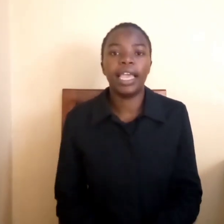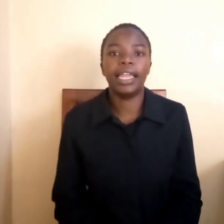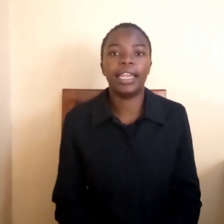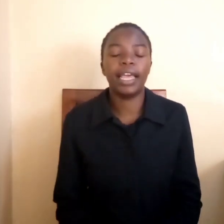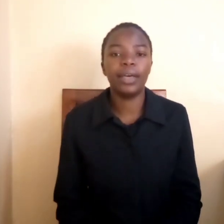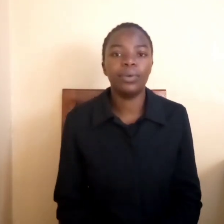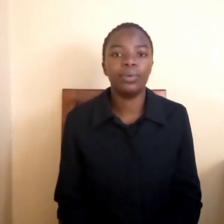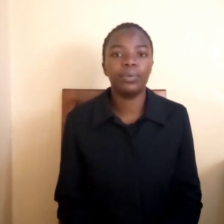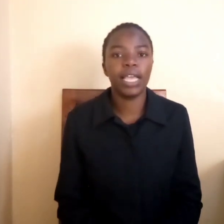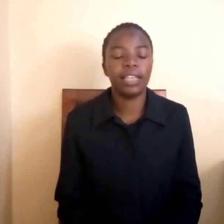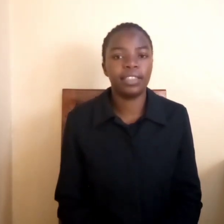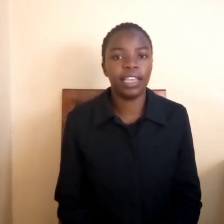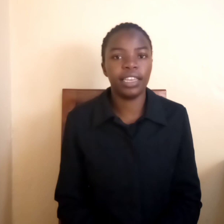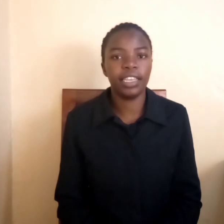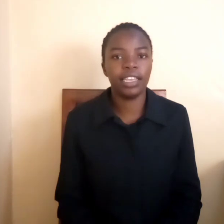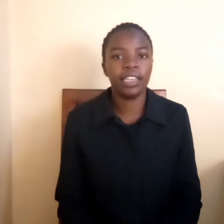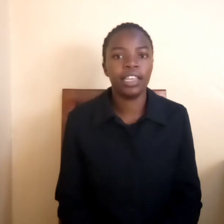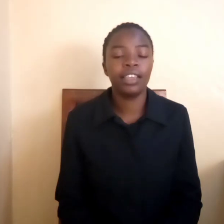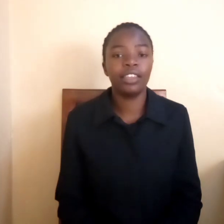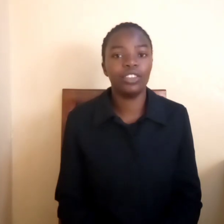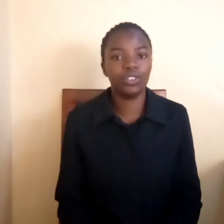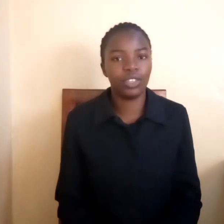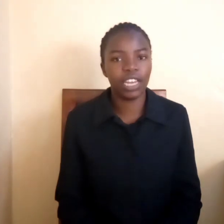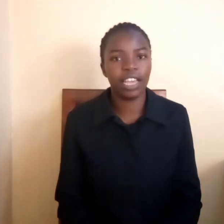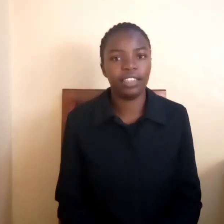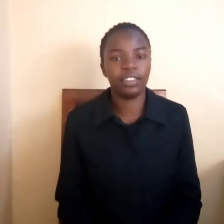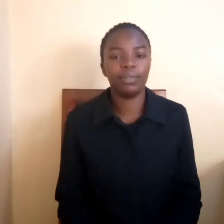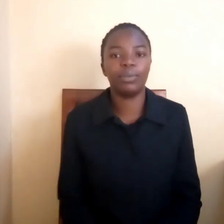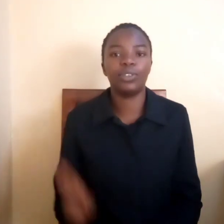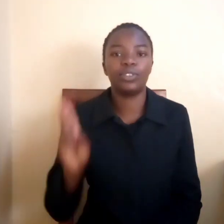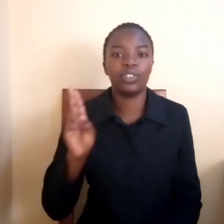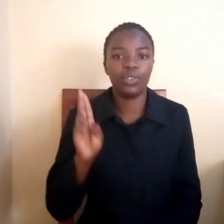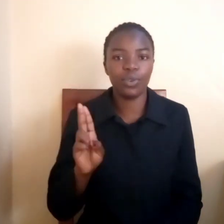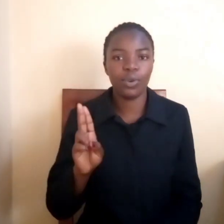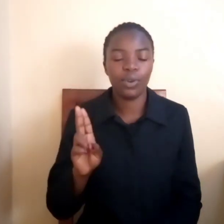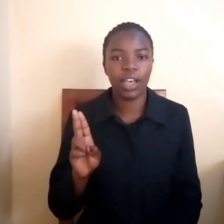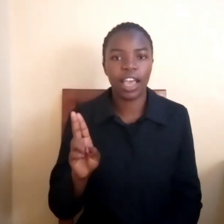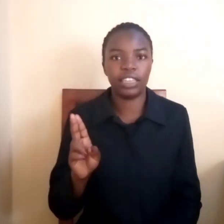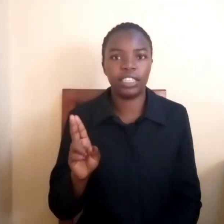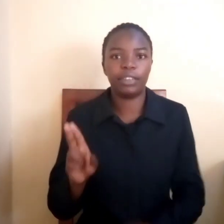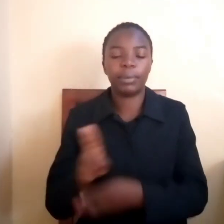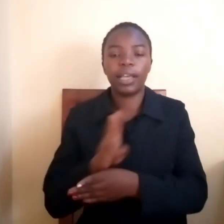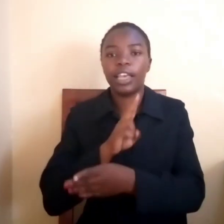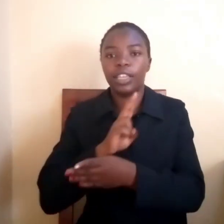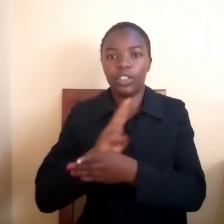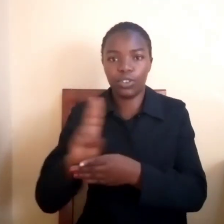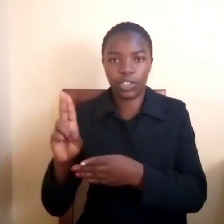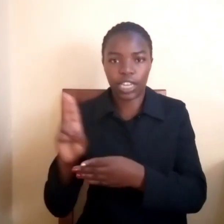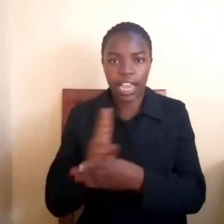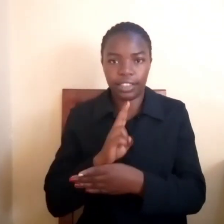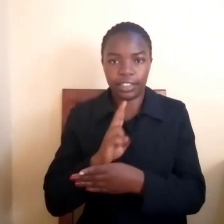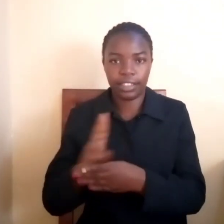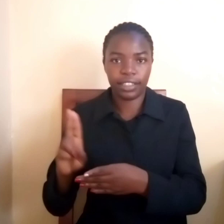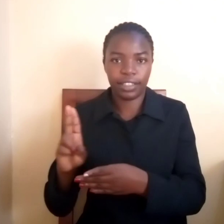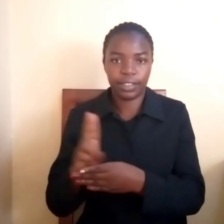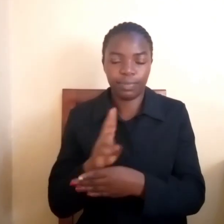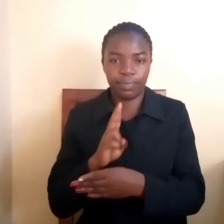And now we are signing utilize. We use U handshake, utilize.